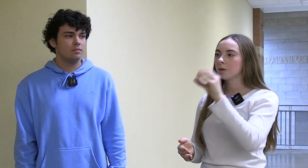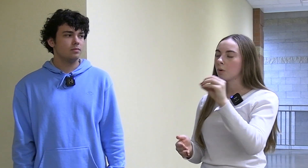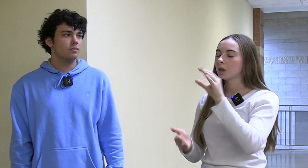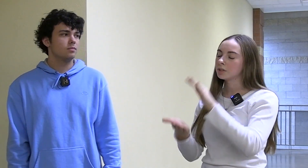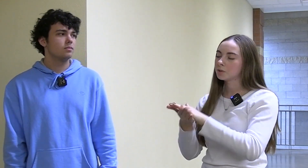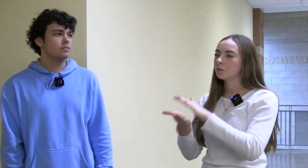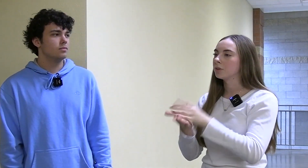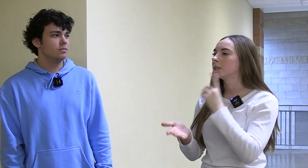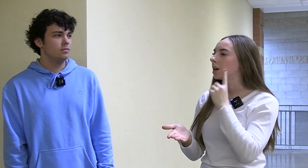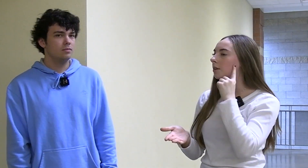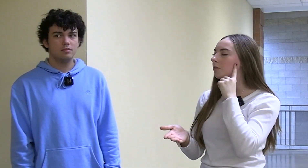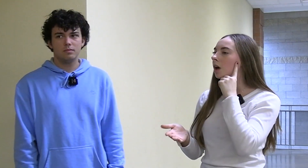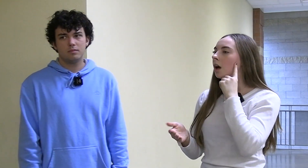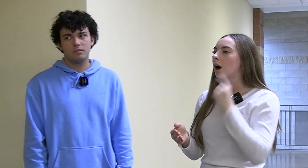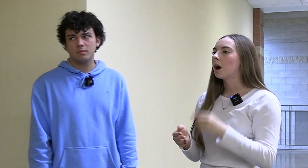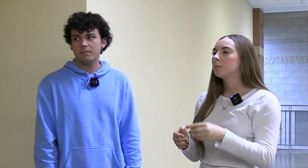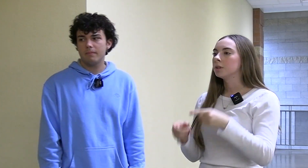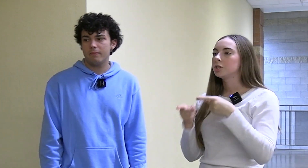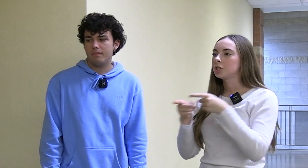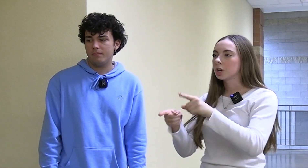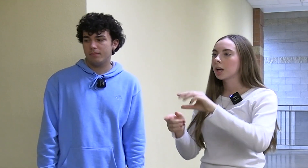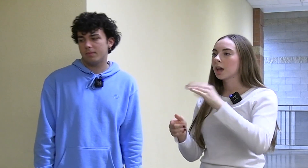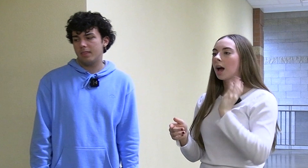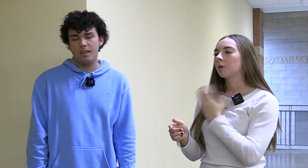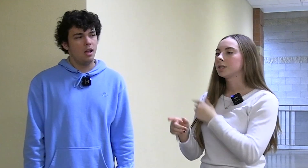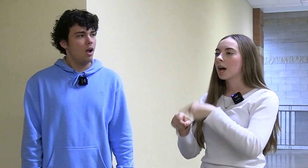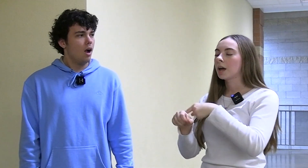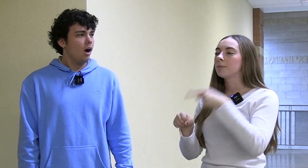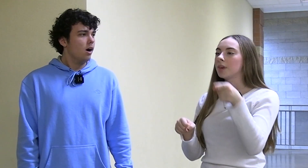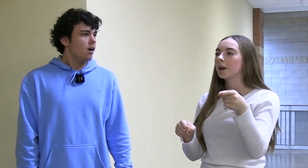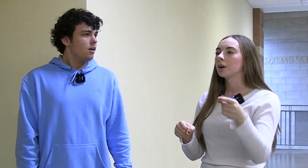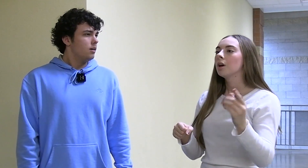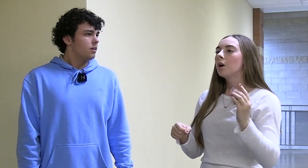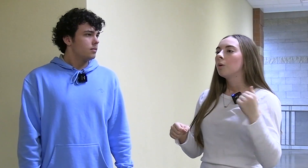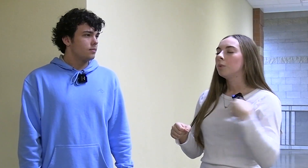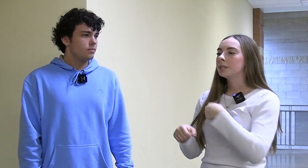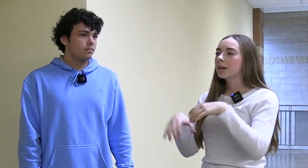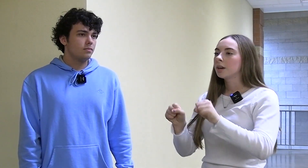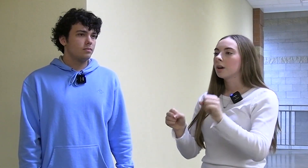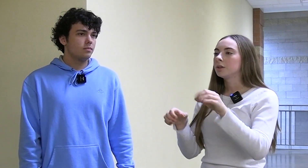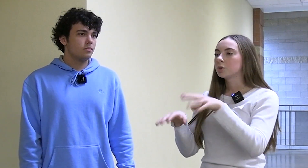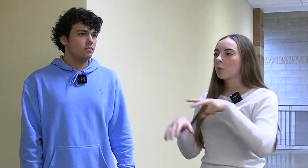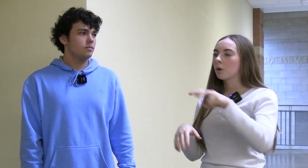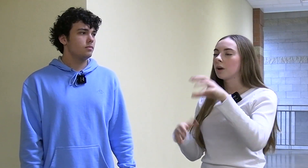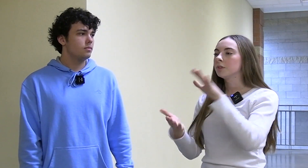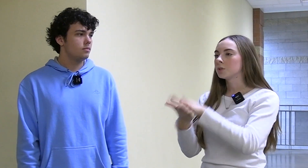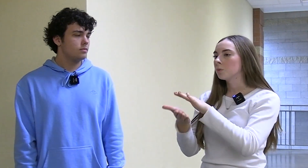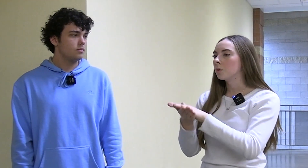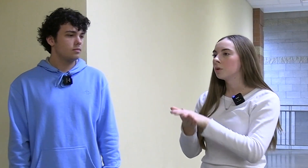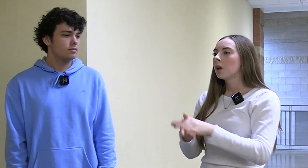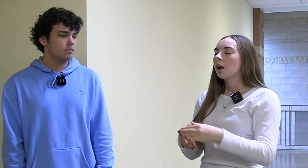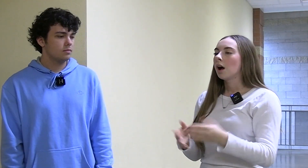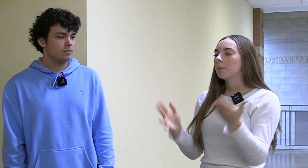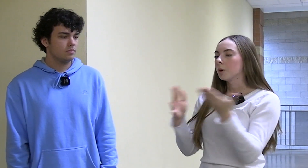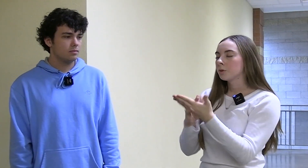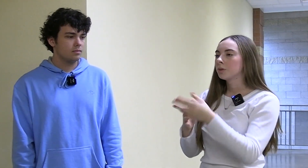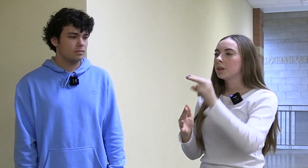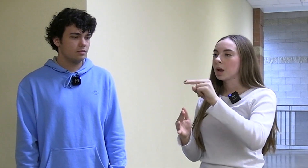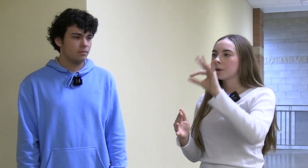Oregon School for the Deaf during our time there we take a tour of the school go through the nightmare